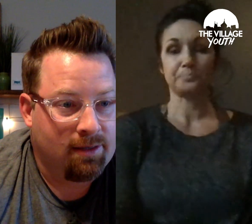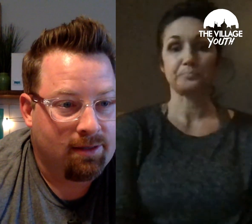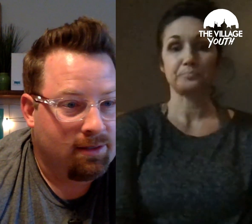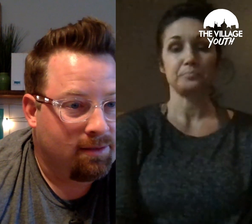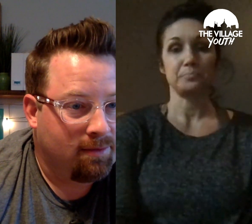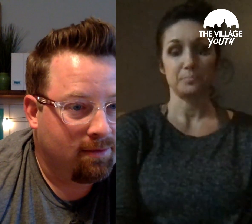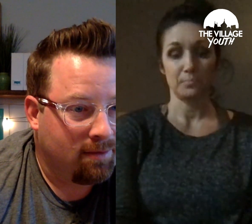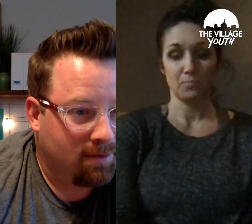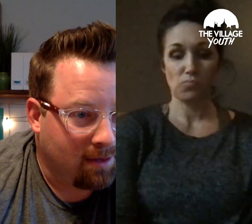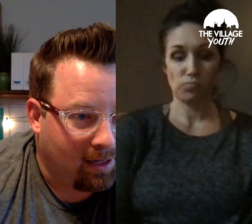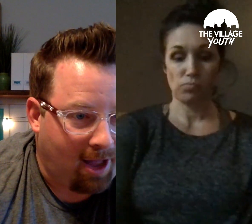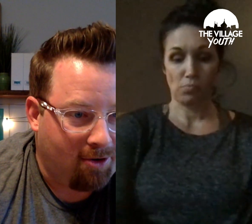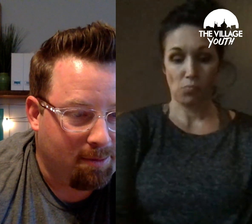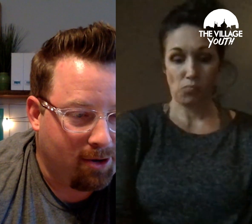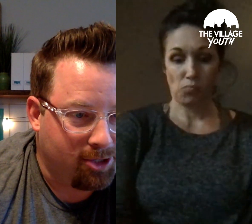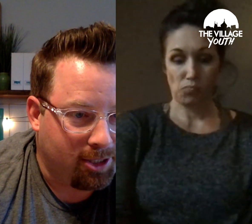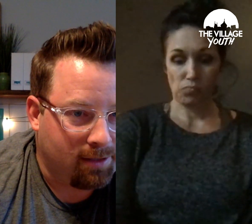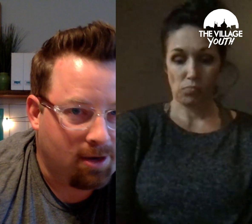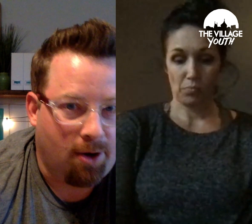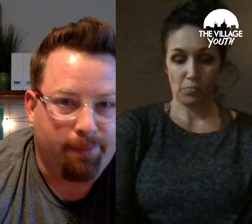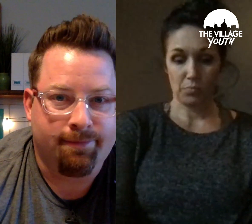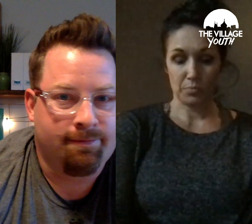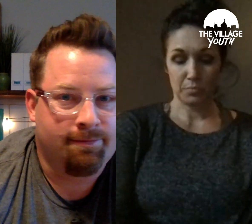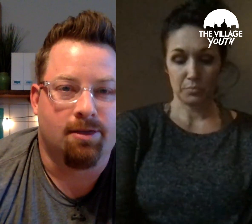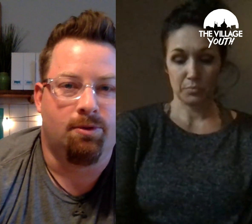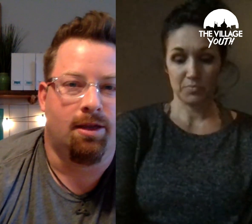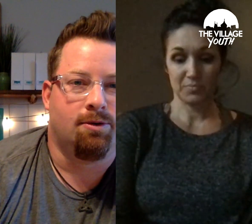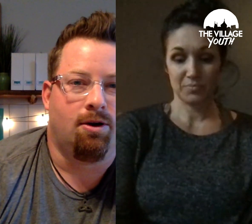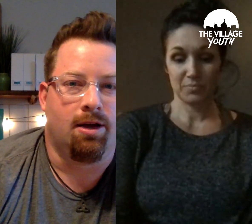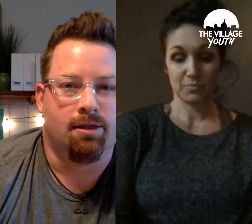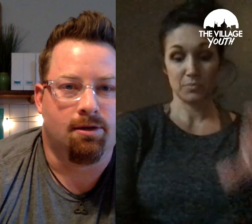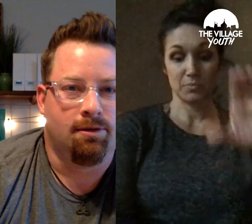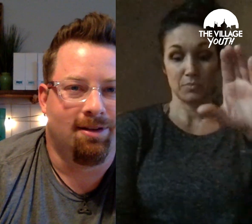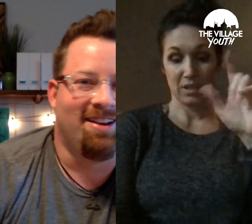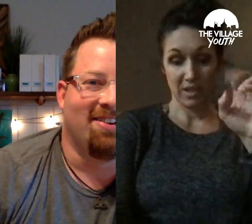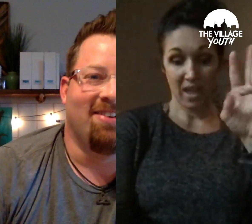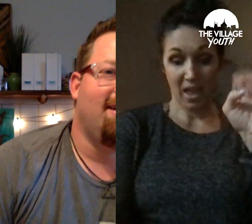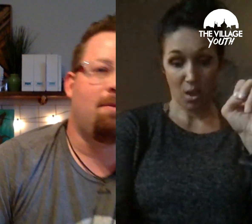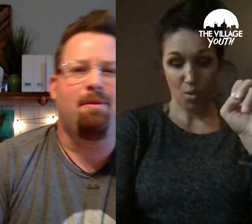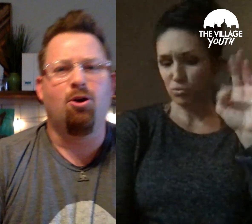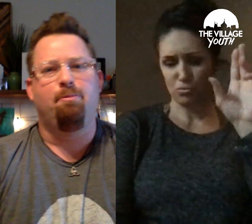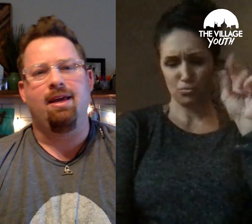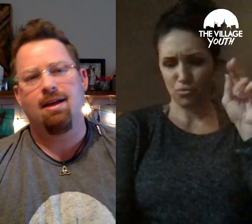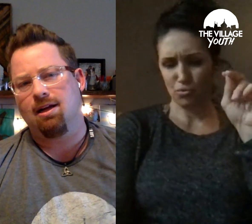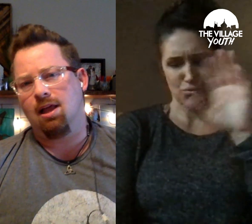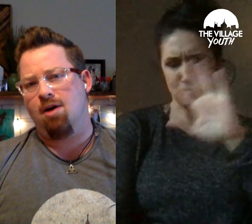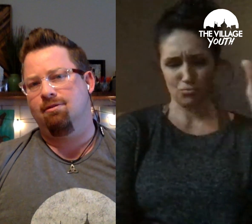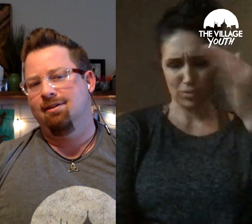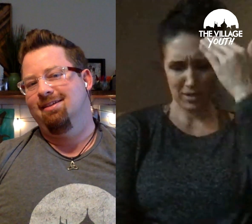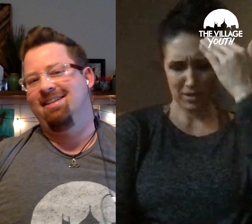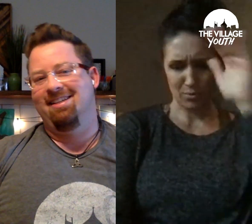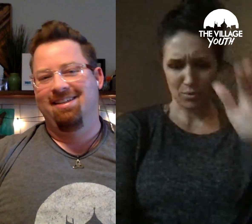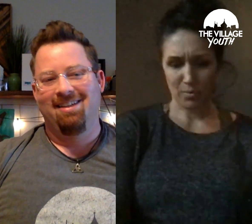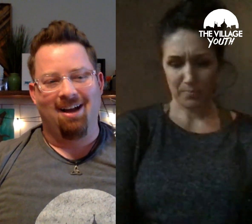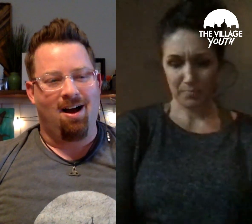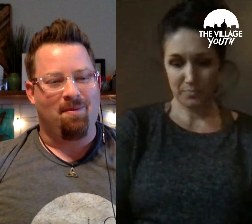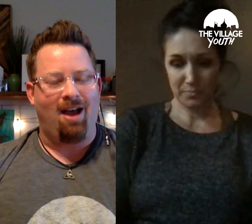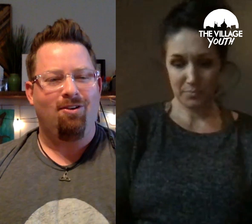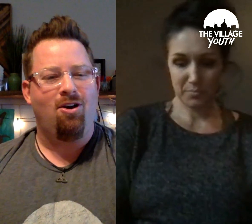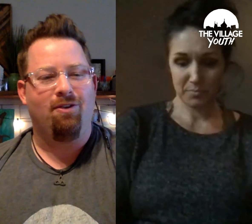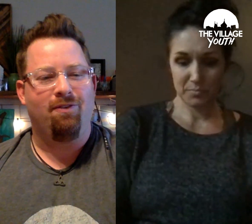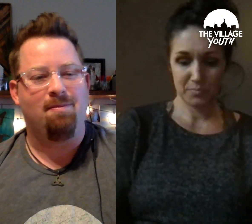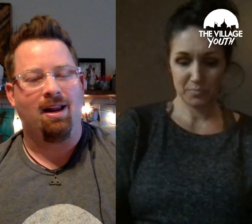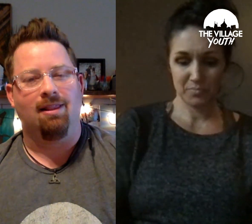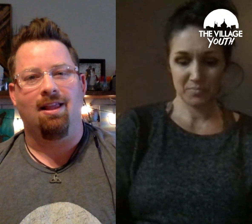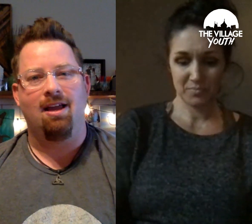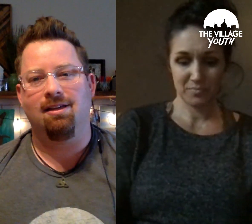everybody. Clown emoji. No, that's a wrong answer. I don't know. Maybe you're being a clown. I